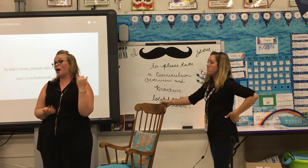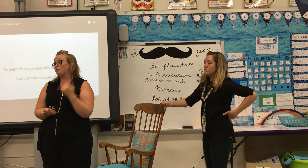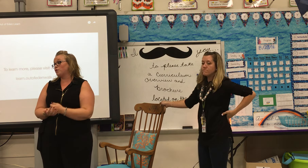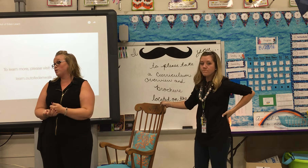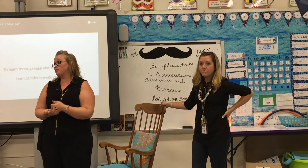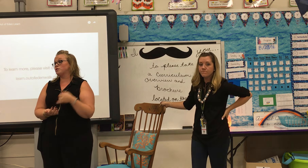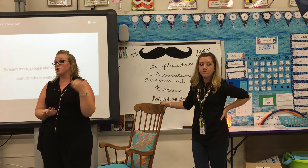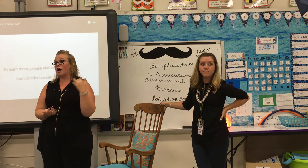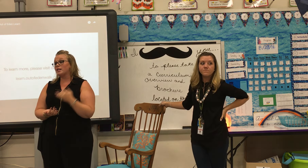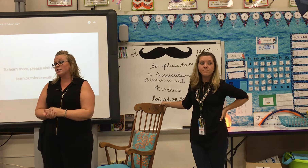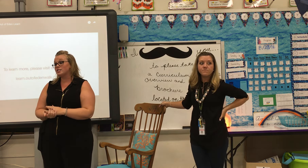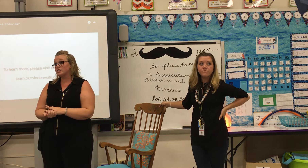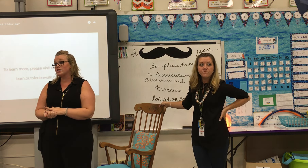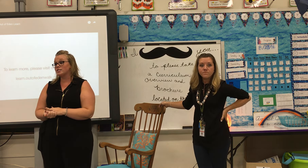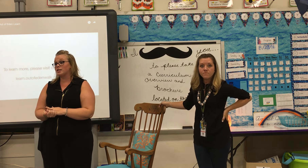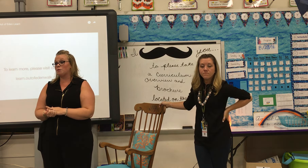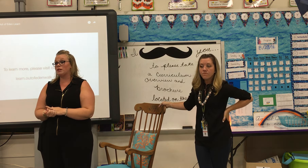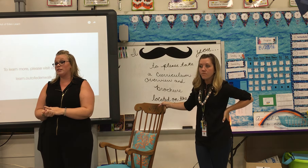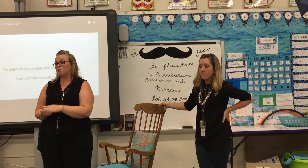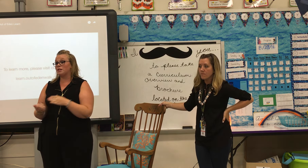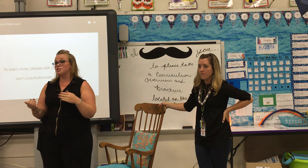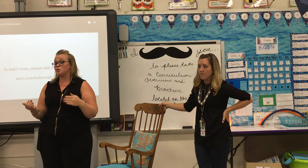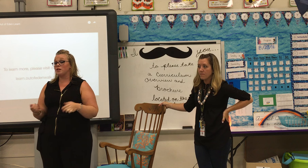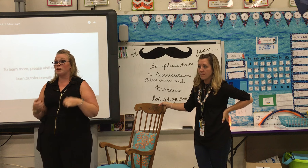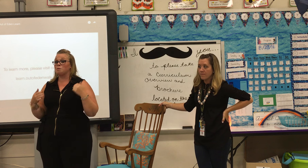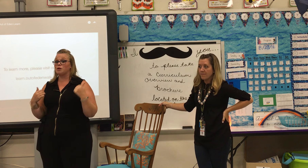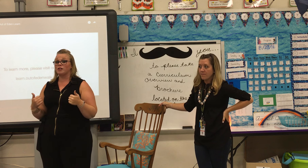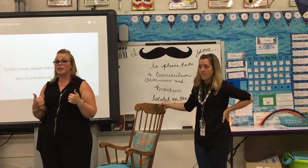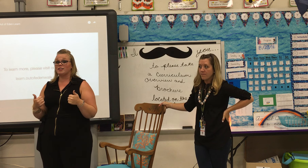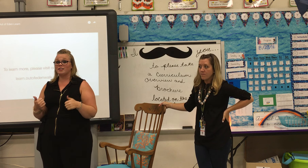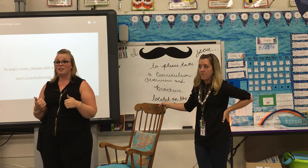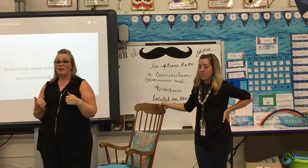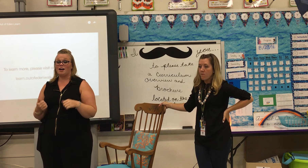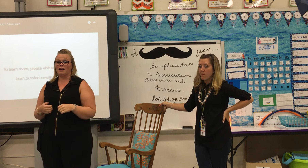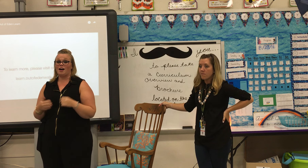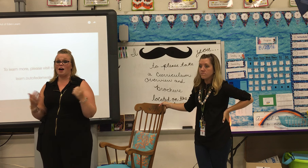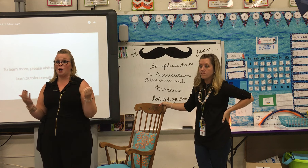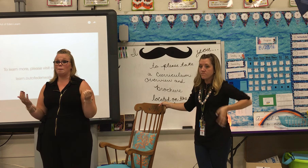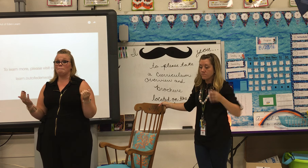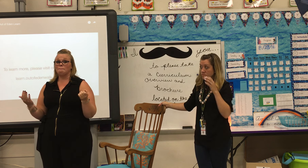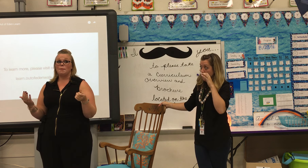old iPhones or iTouches they wanted to donate, that would be great.